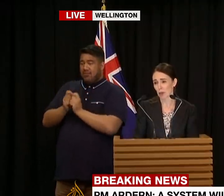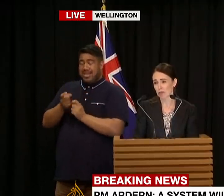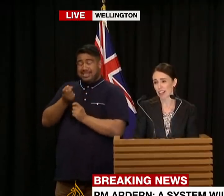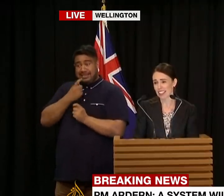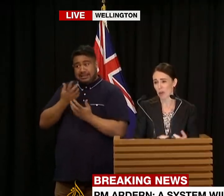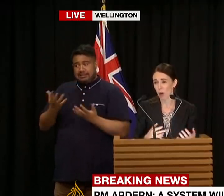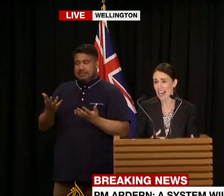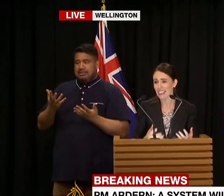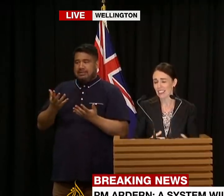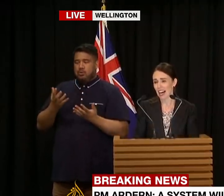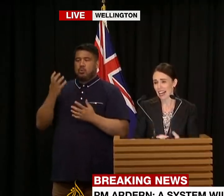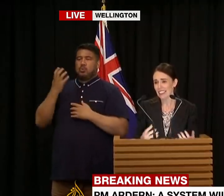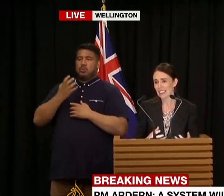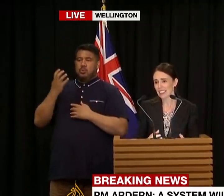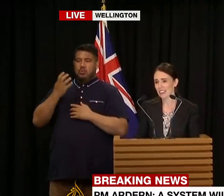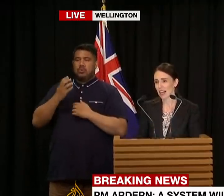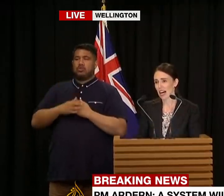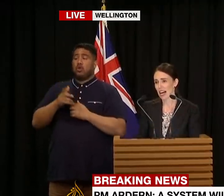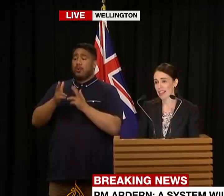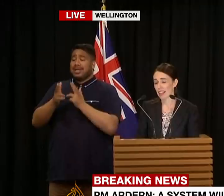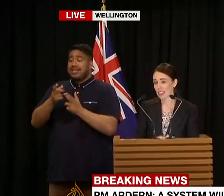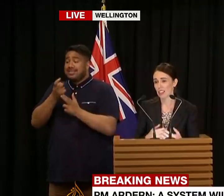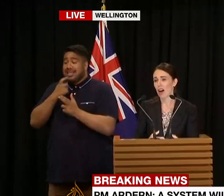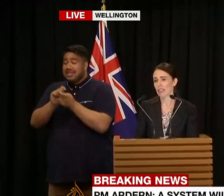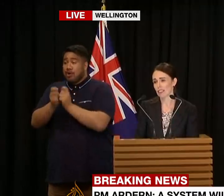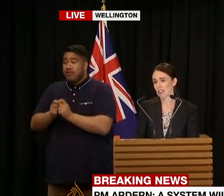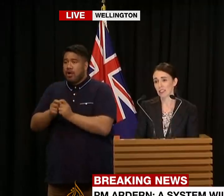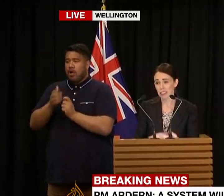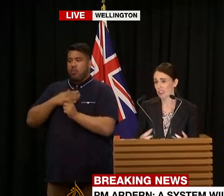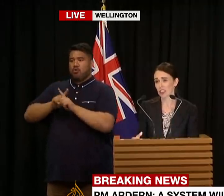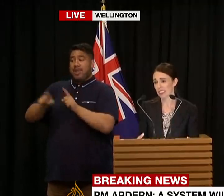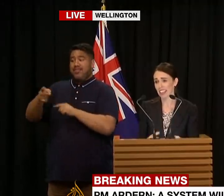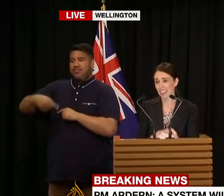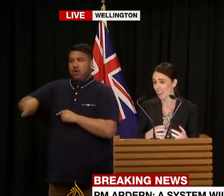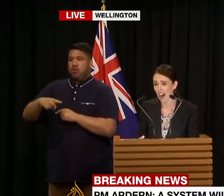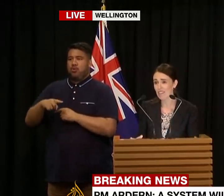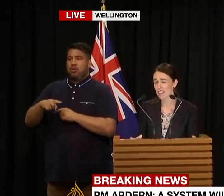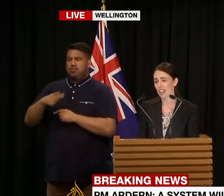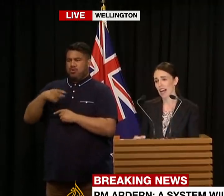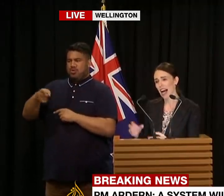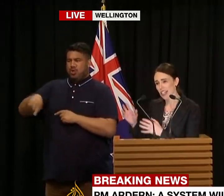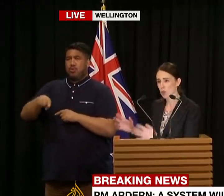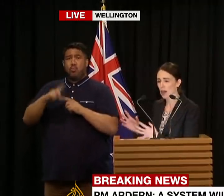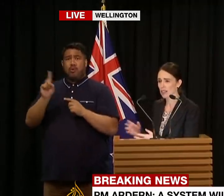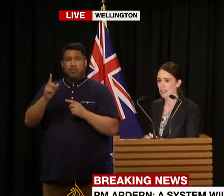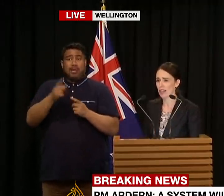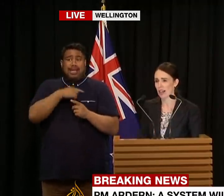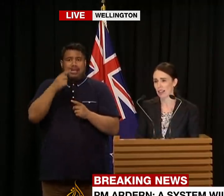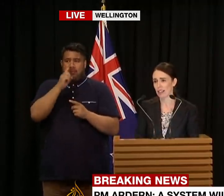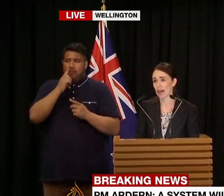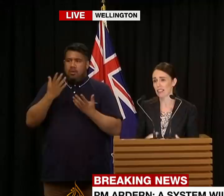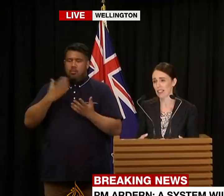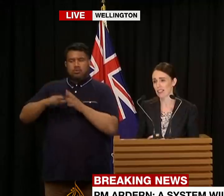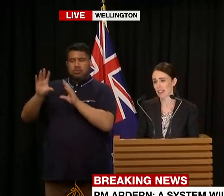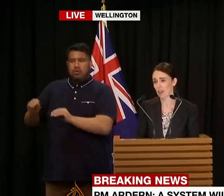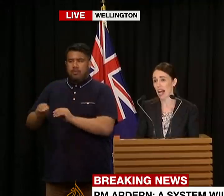that can be modified in that way easily and that are designed to essentially take lives, as well as